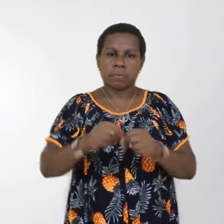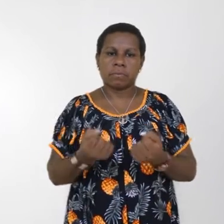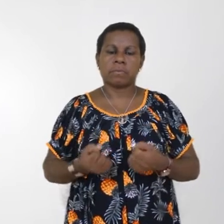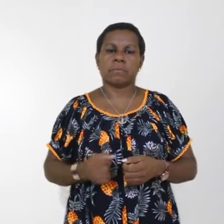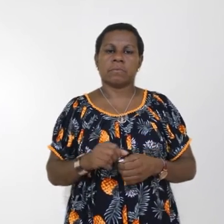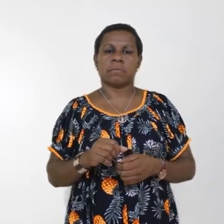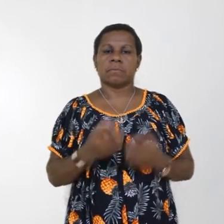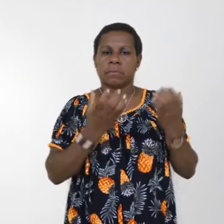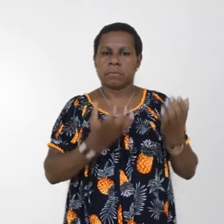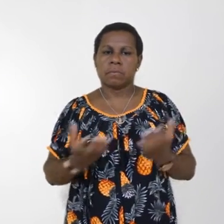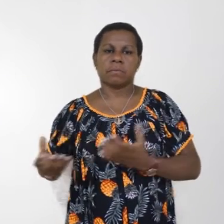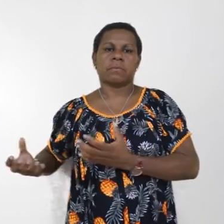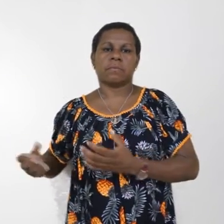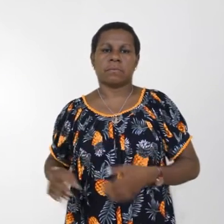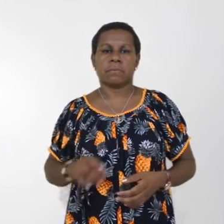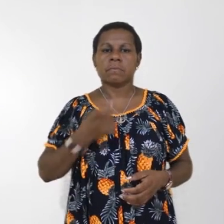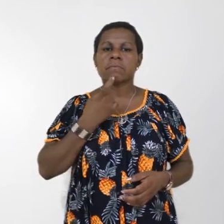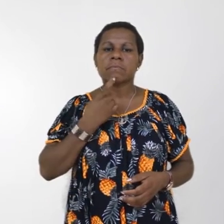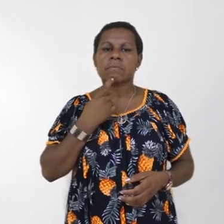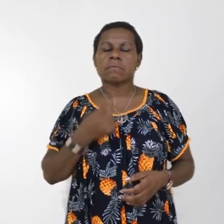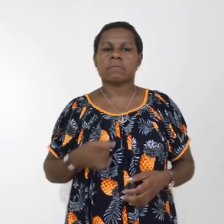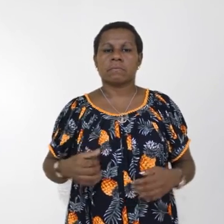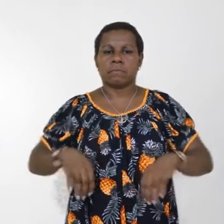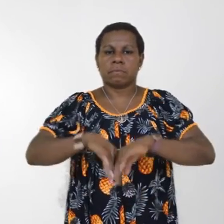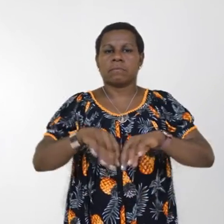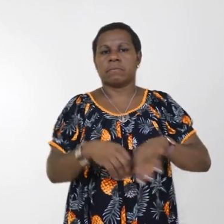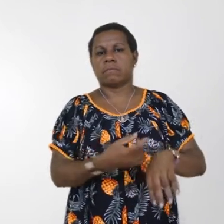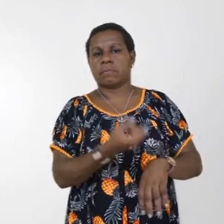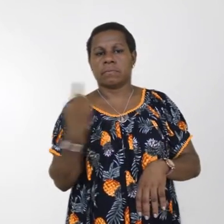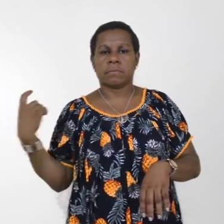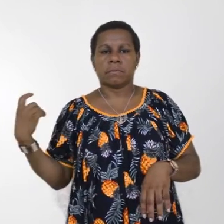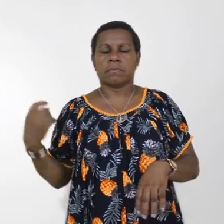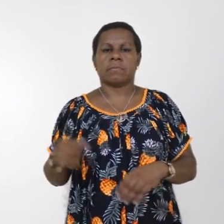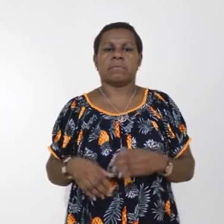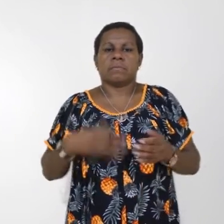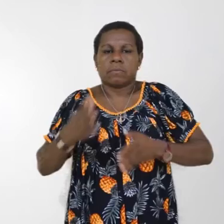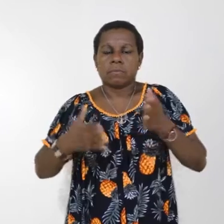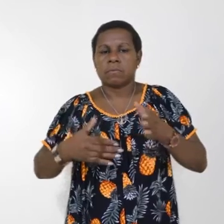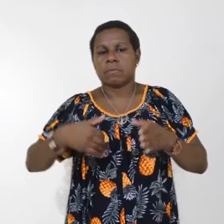Run away i go long hub where it got plenty ol diwai or strong plahaus where it can banish him you.